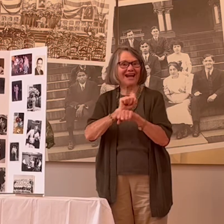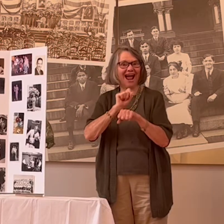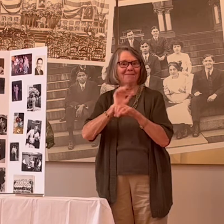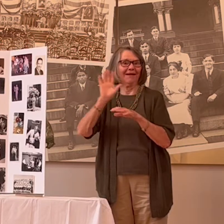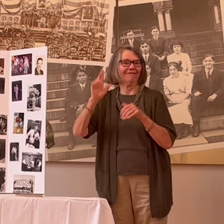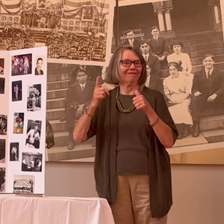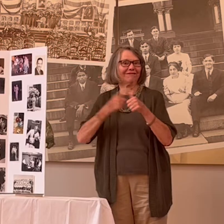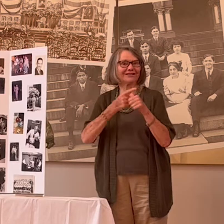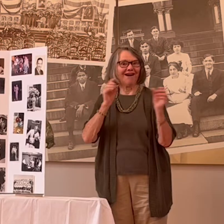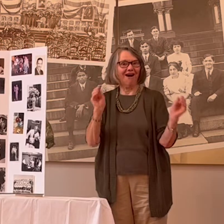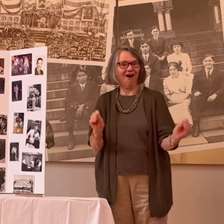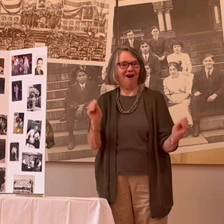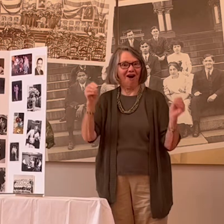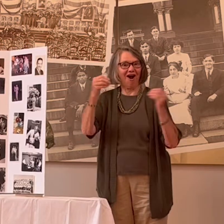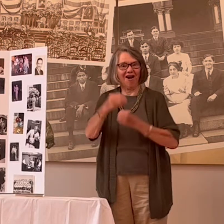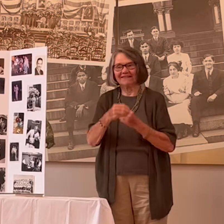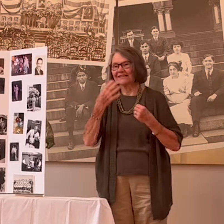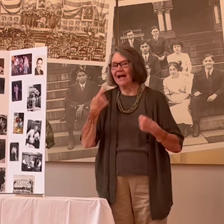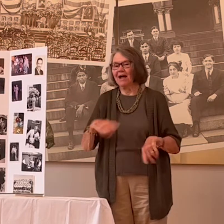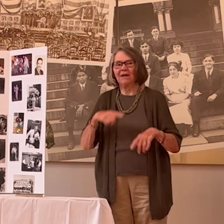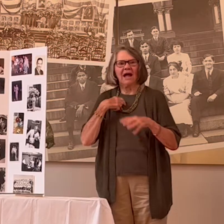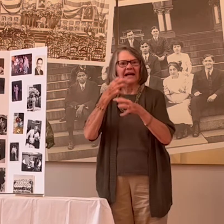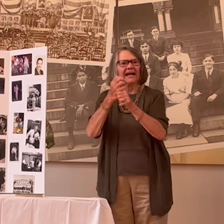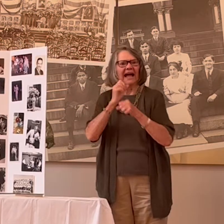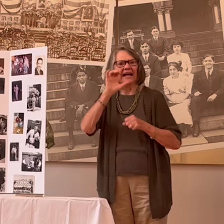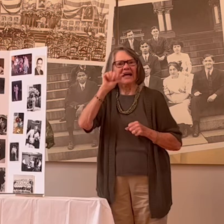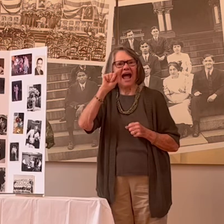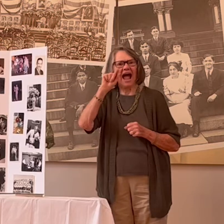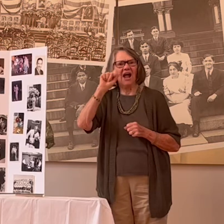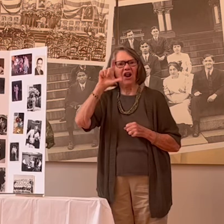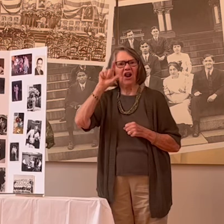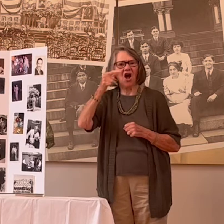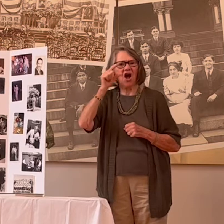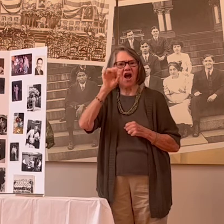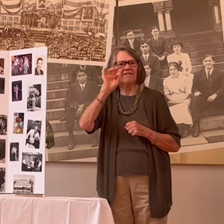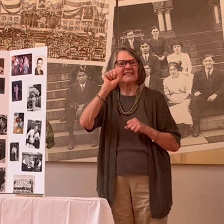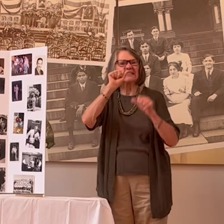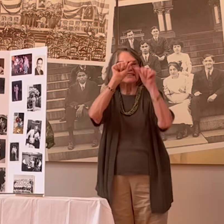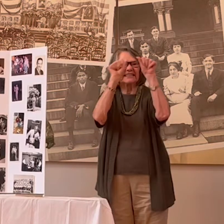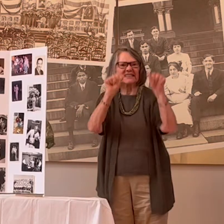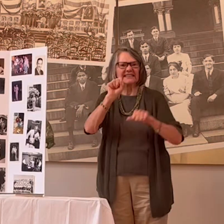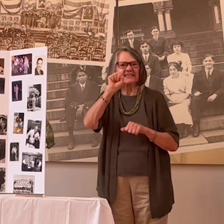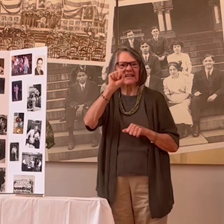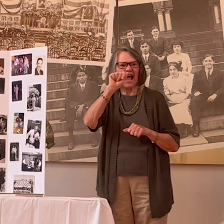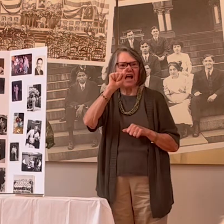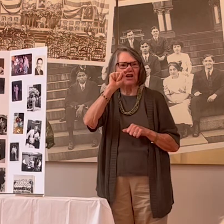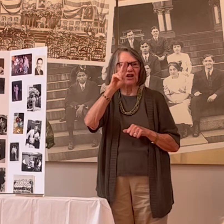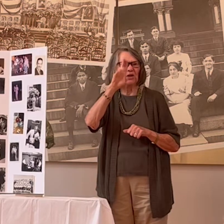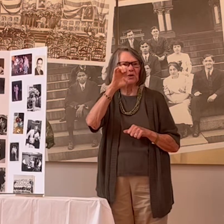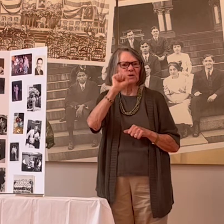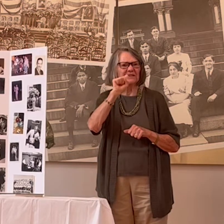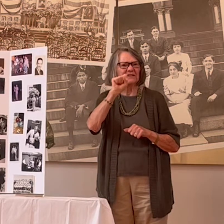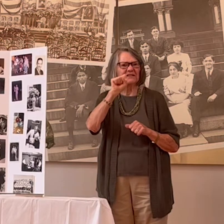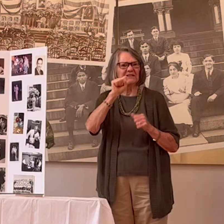Nebraska, his first job, first office, he received a catalog of different